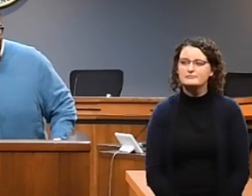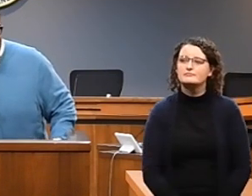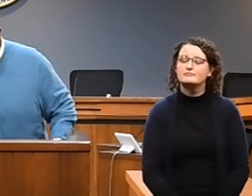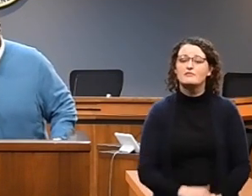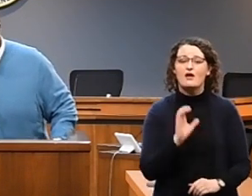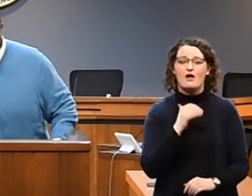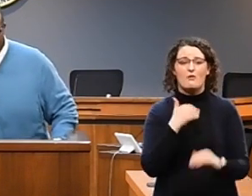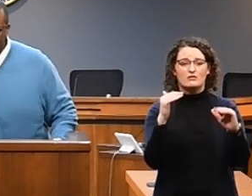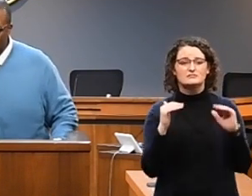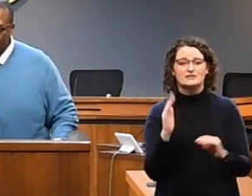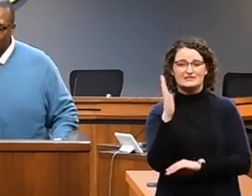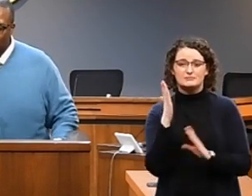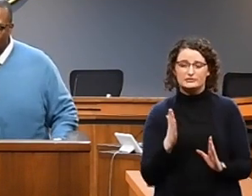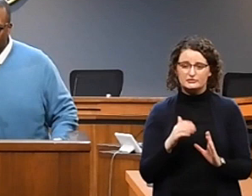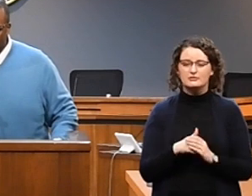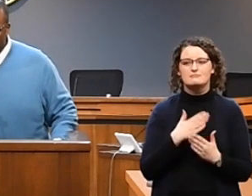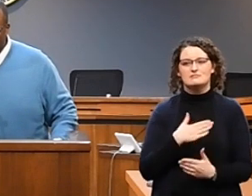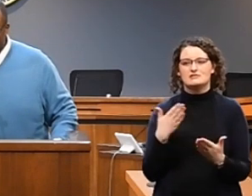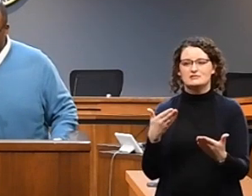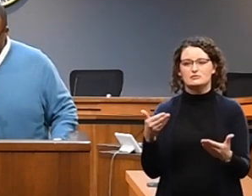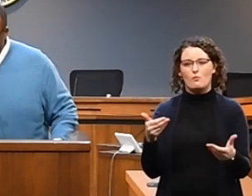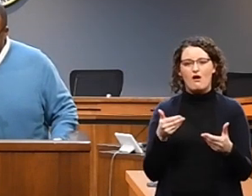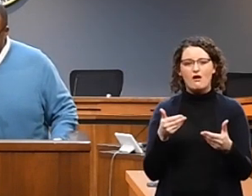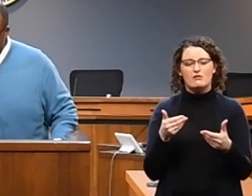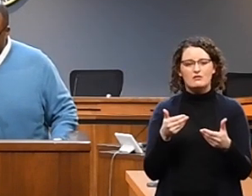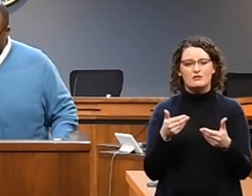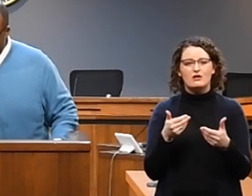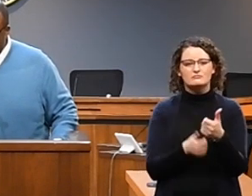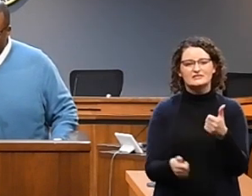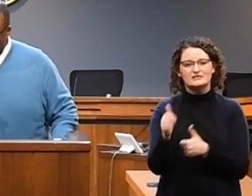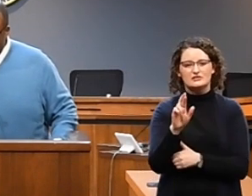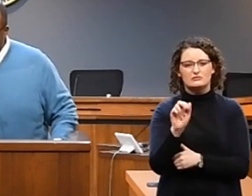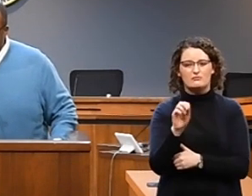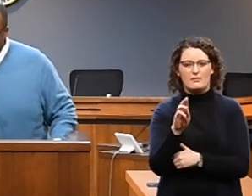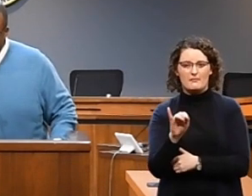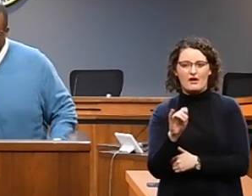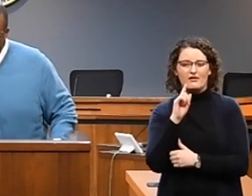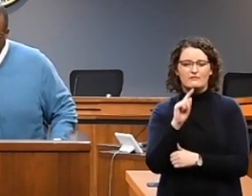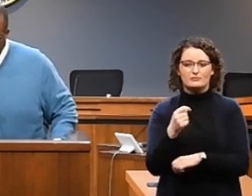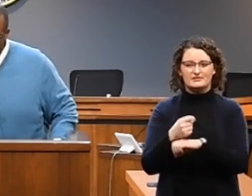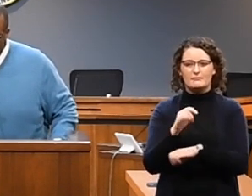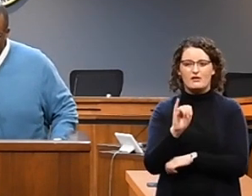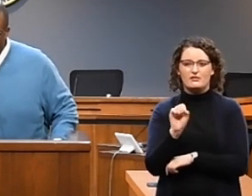Our next speaker, please welcome the Senior Rabbi of Temple